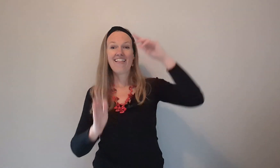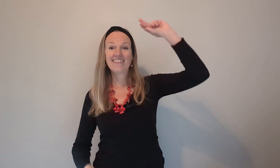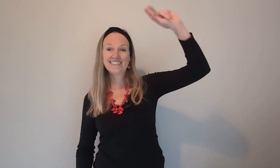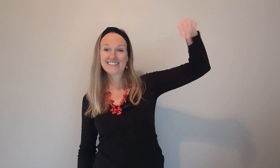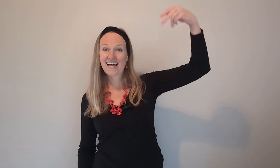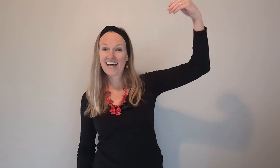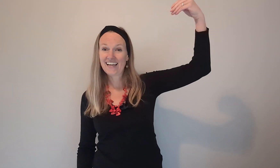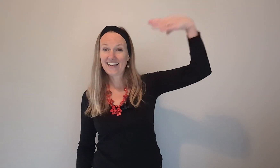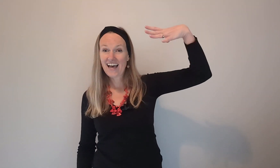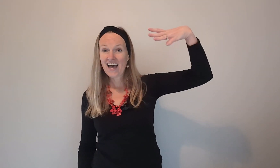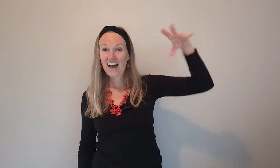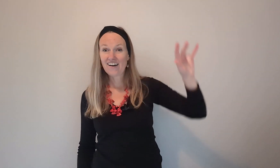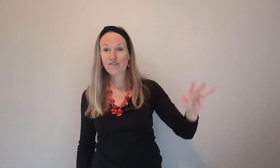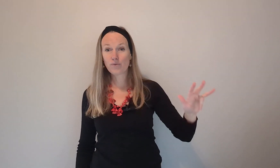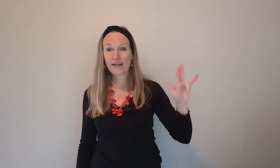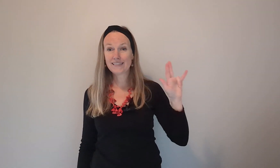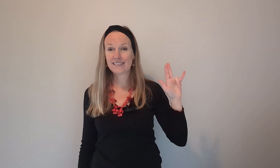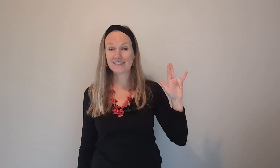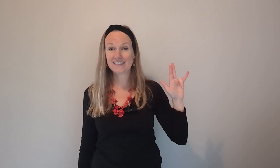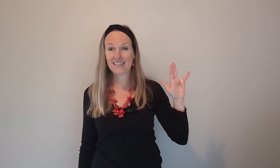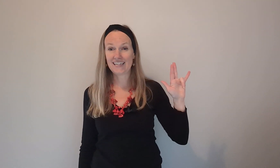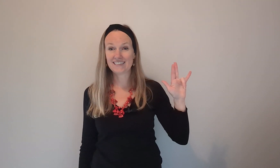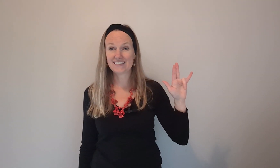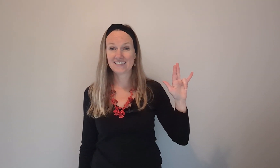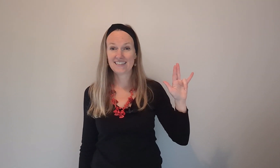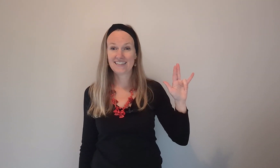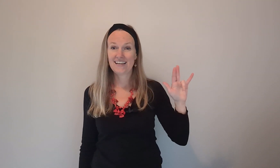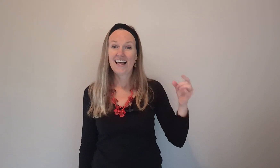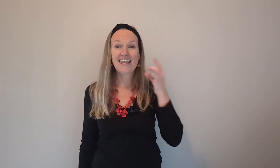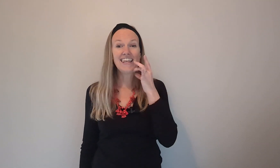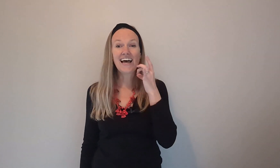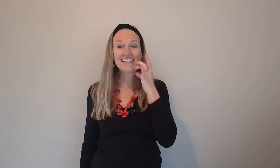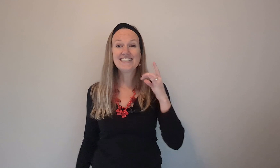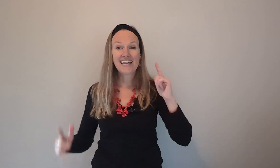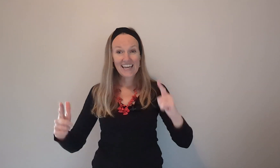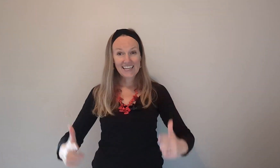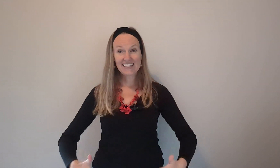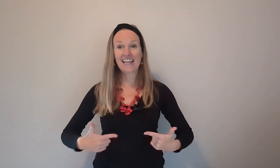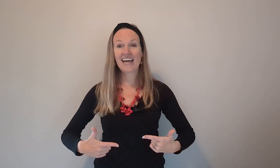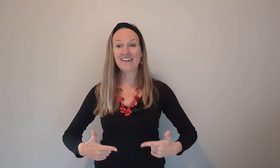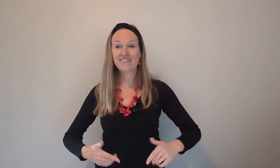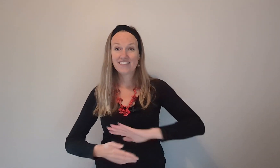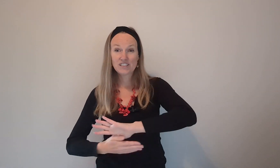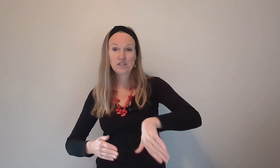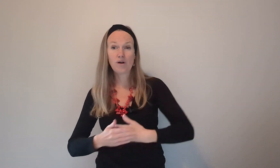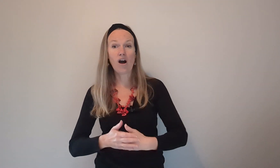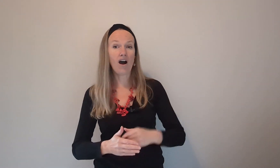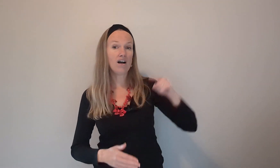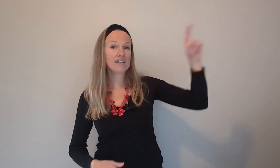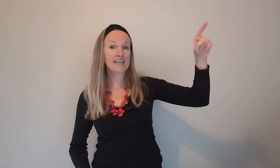the Son of Righteousness. Light and life to all